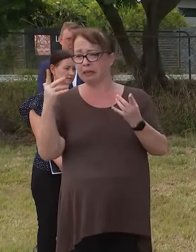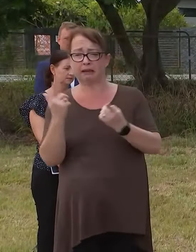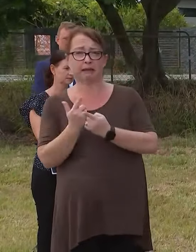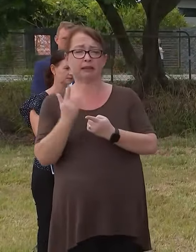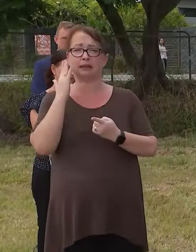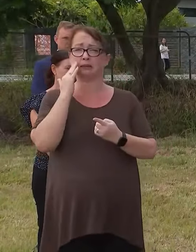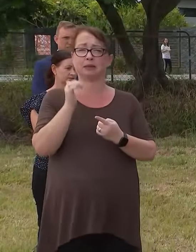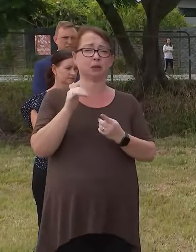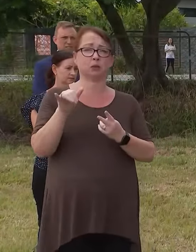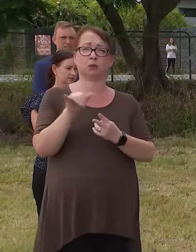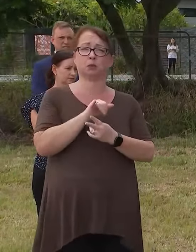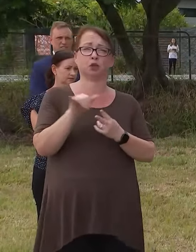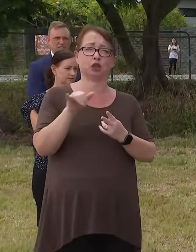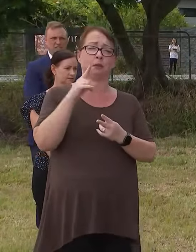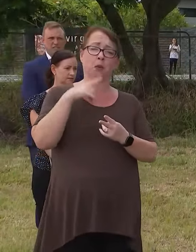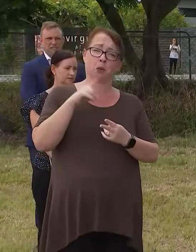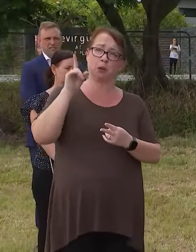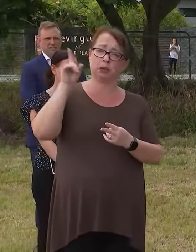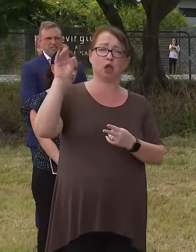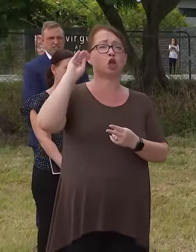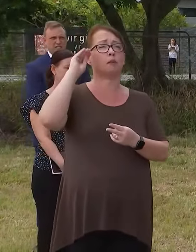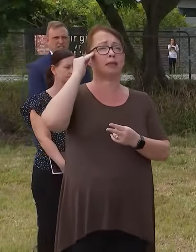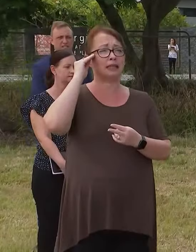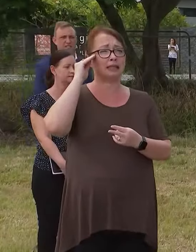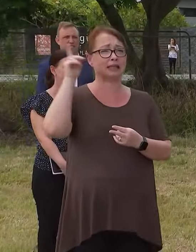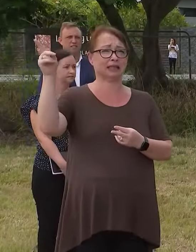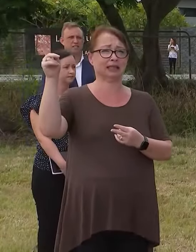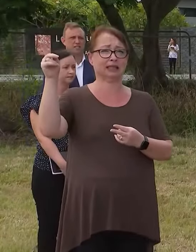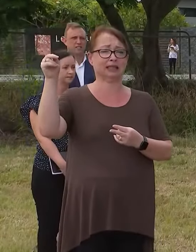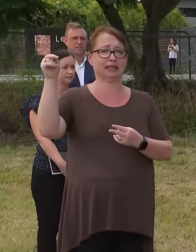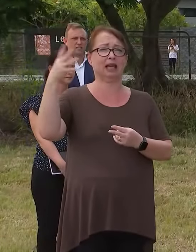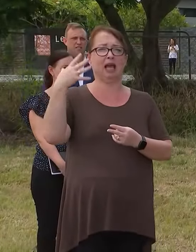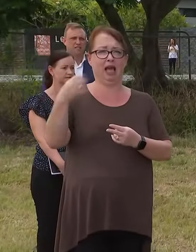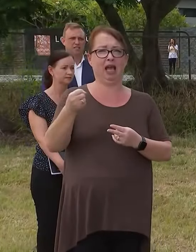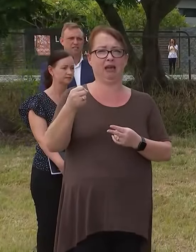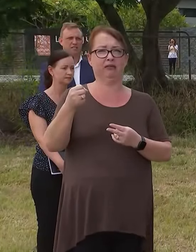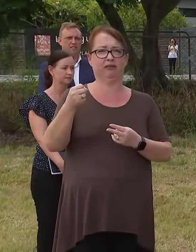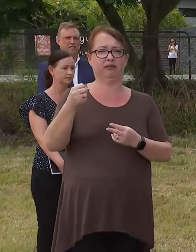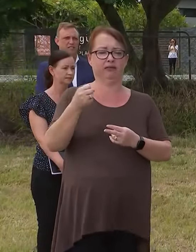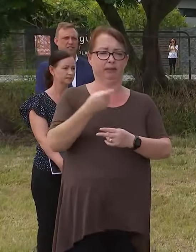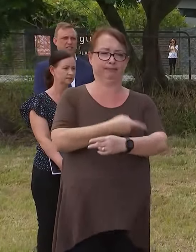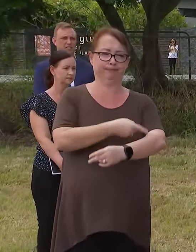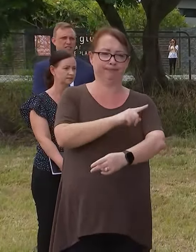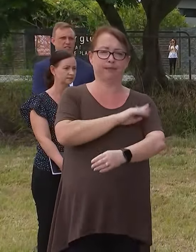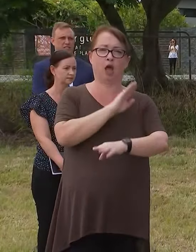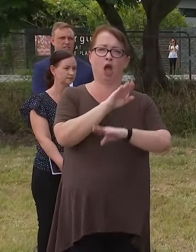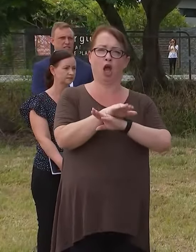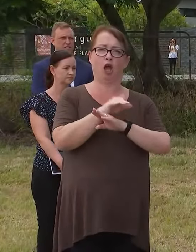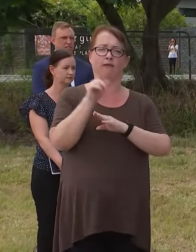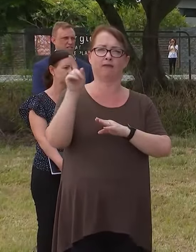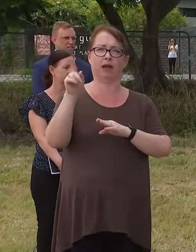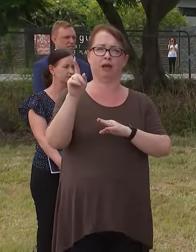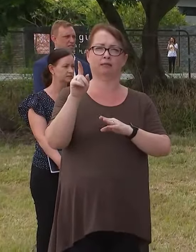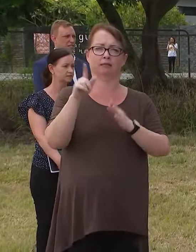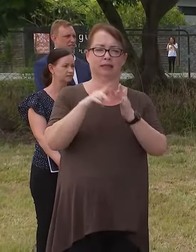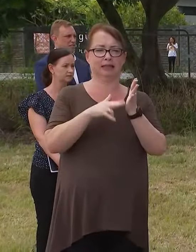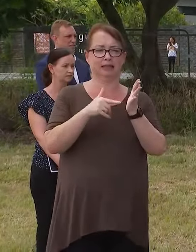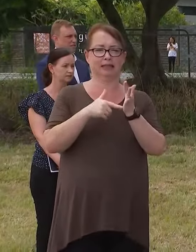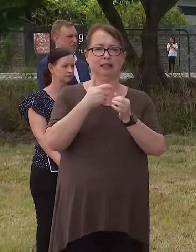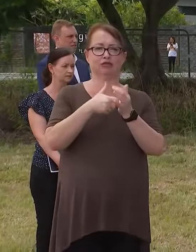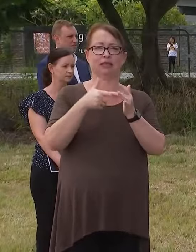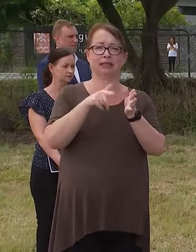because it's the committee that has the oversight of the Integrity Commissioner. Not me.